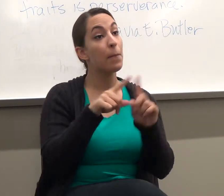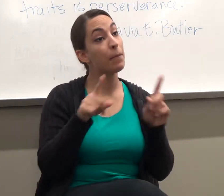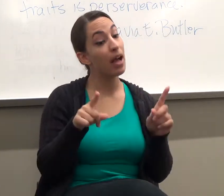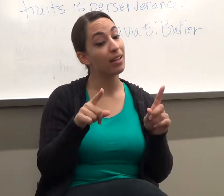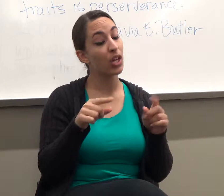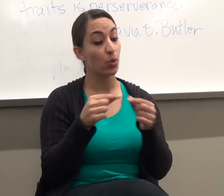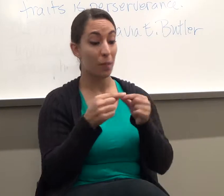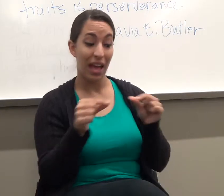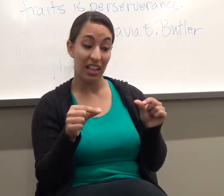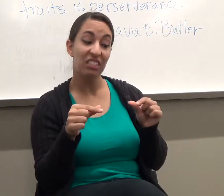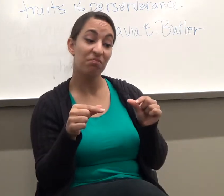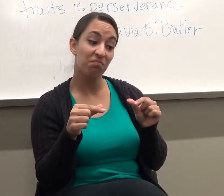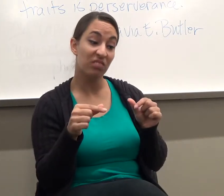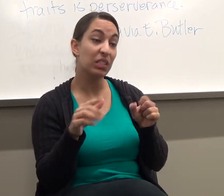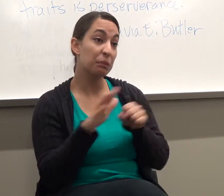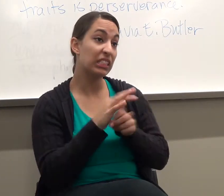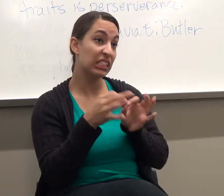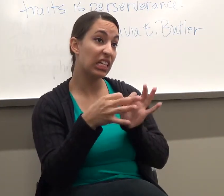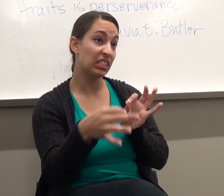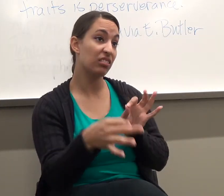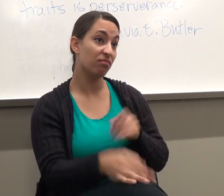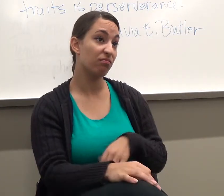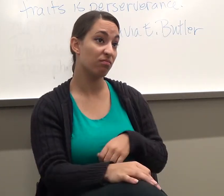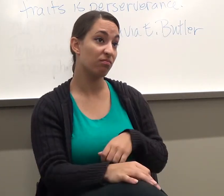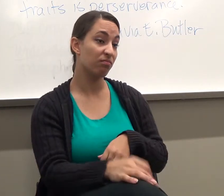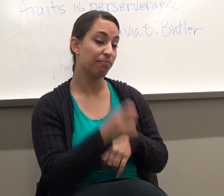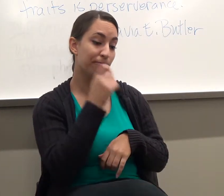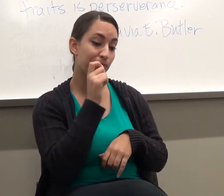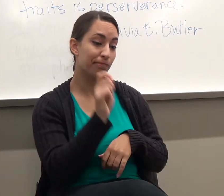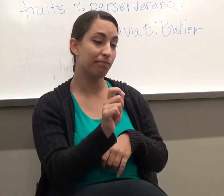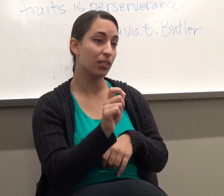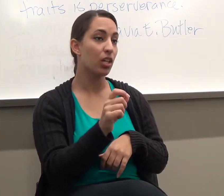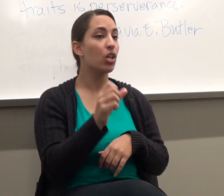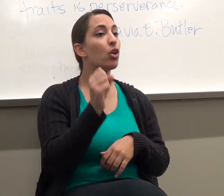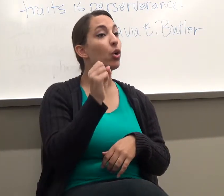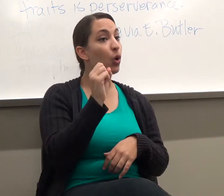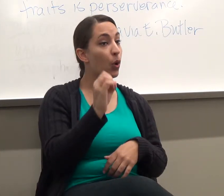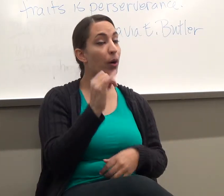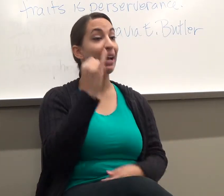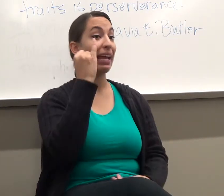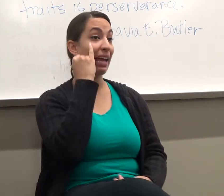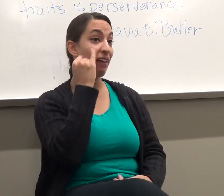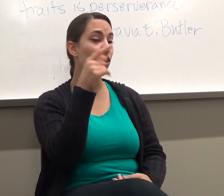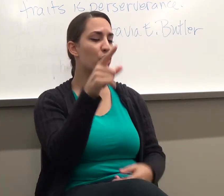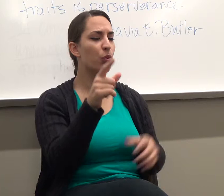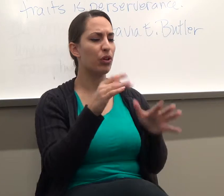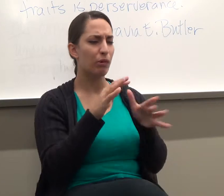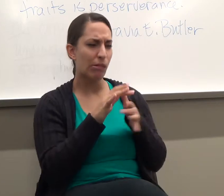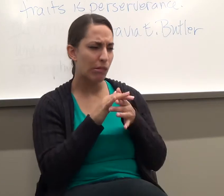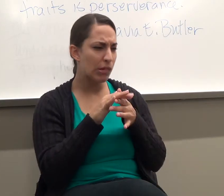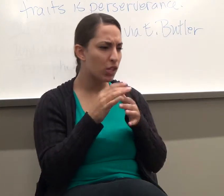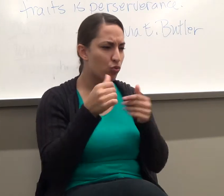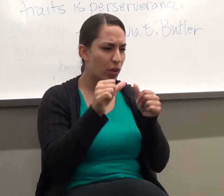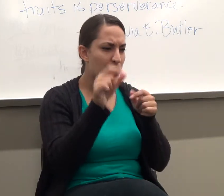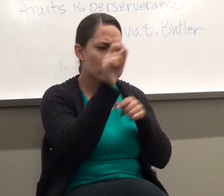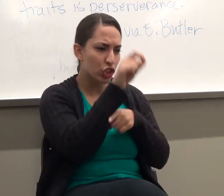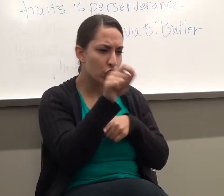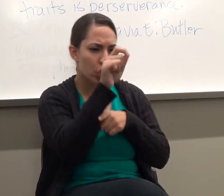sentence, okay? So if you were going to circle verbs, which was wrong, you didn't